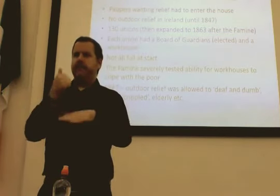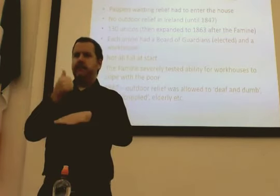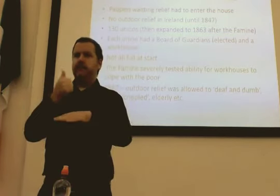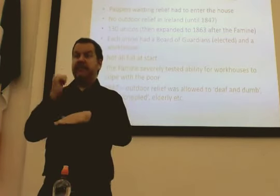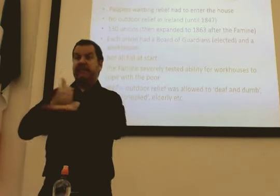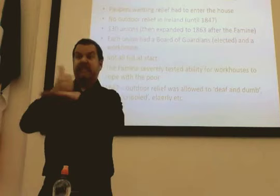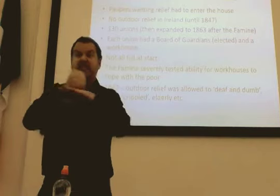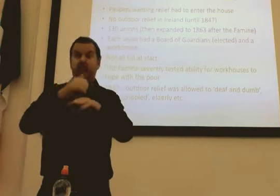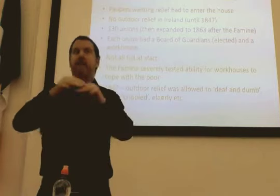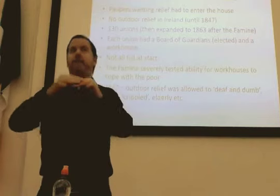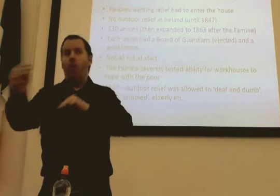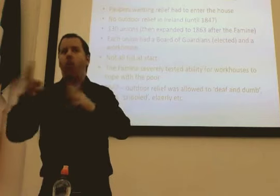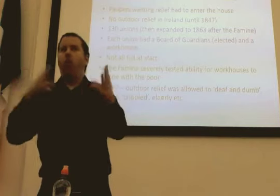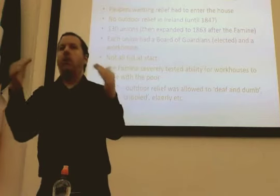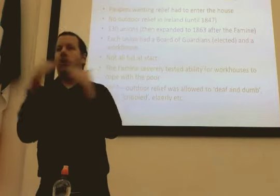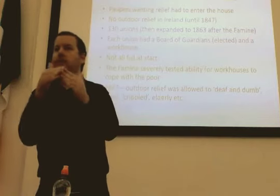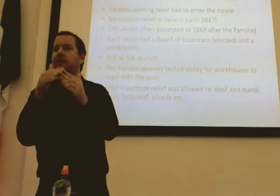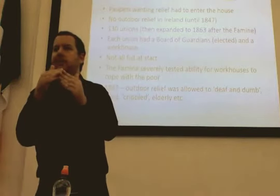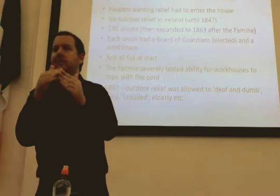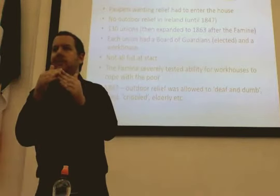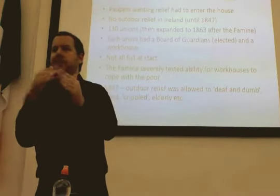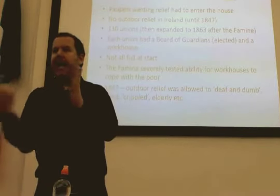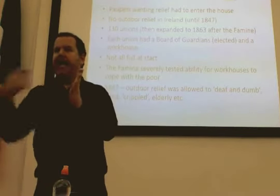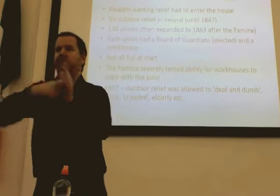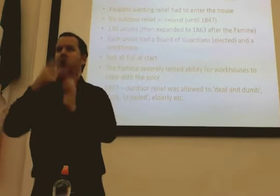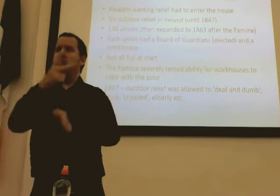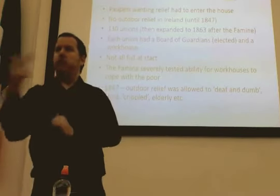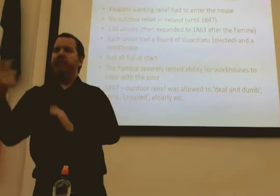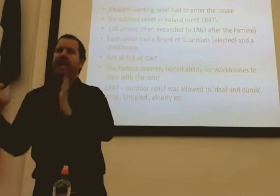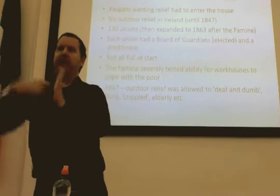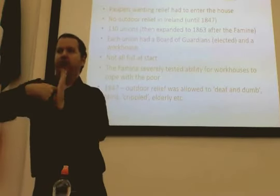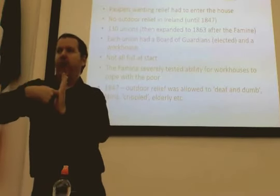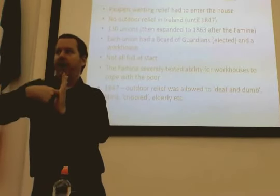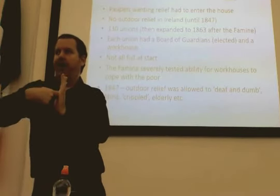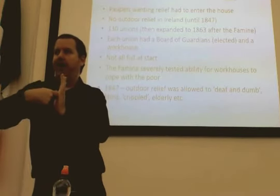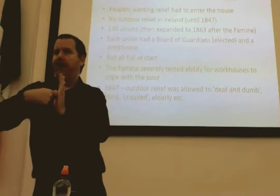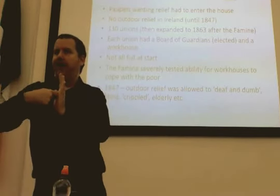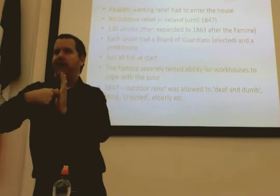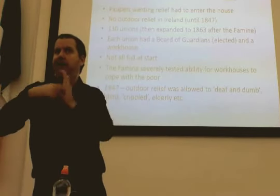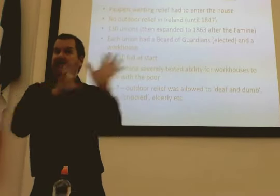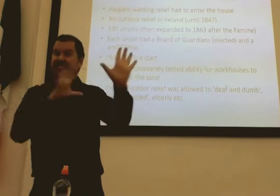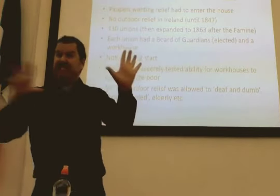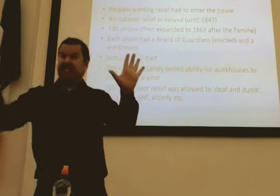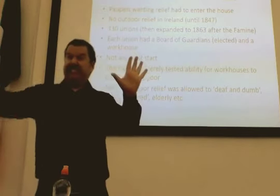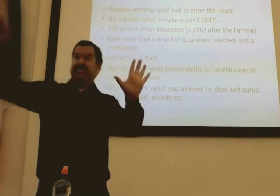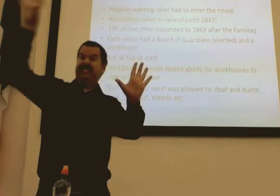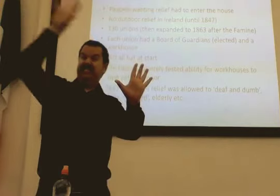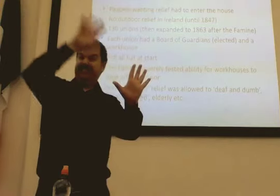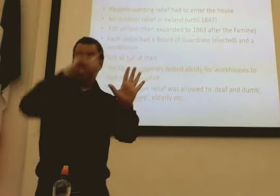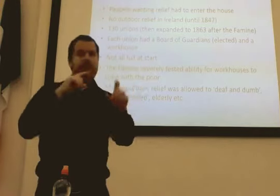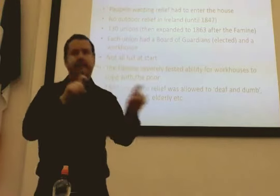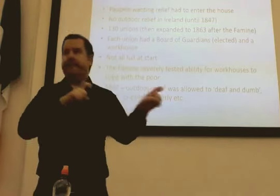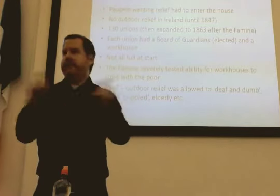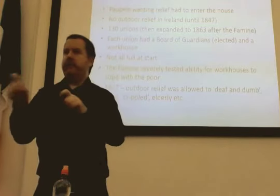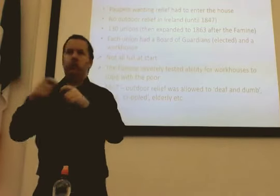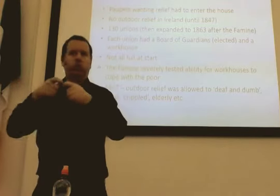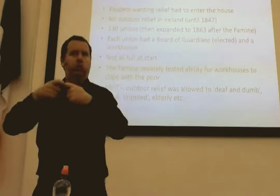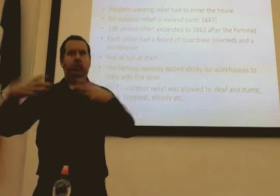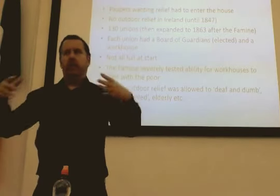the English Parliament decided to set up more workhouses. So we had an extra 33 votes then to deal with this